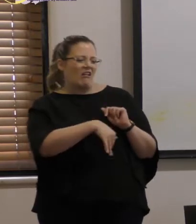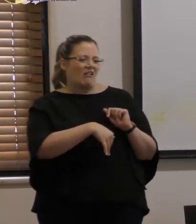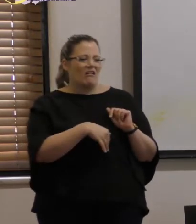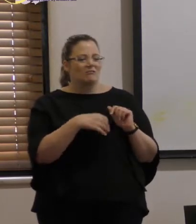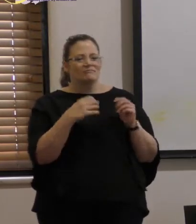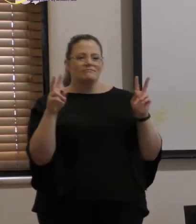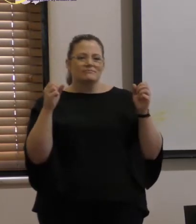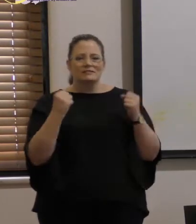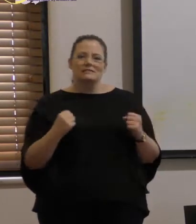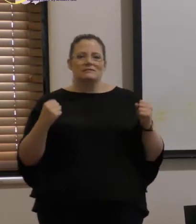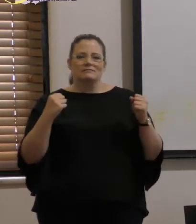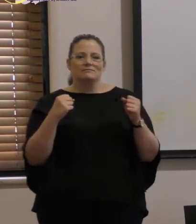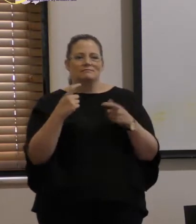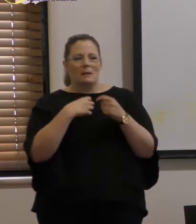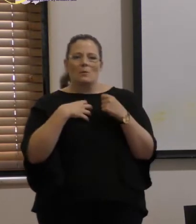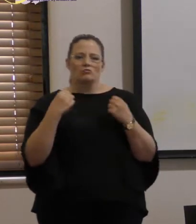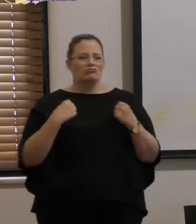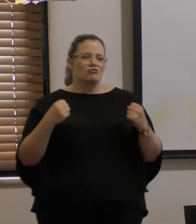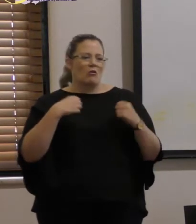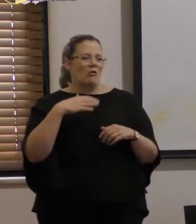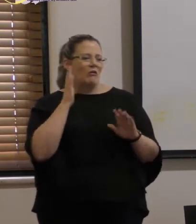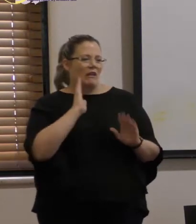quite very disturbing.